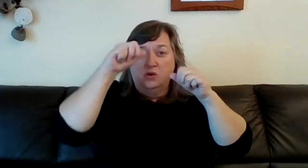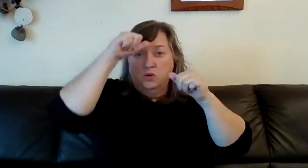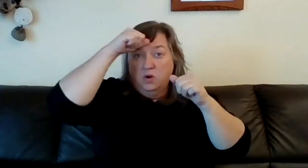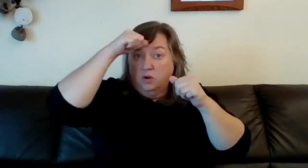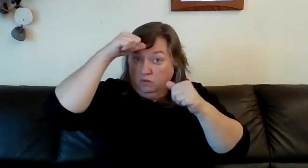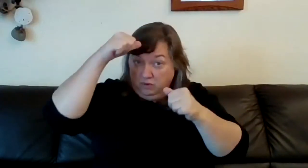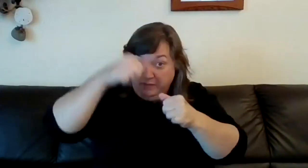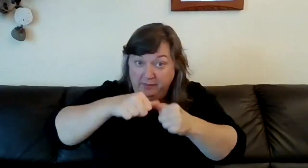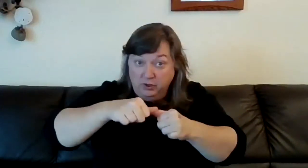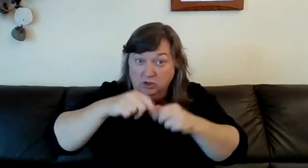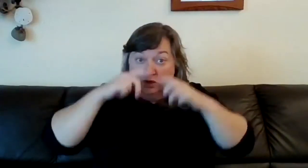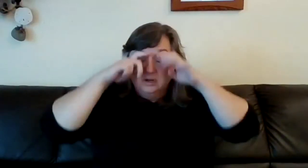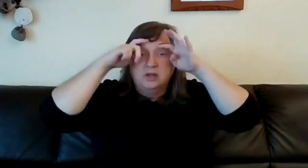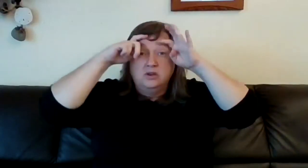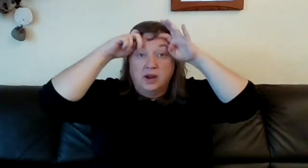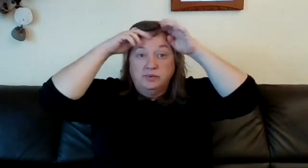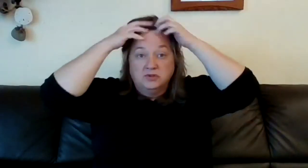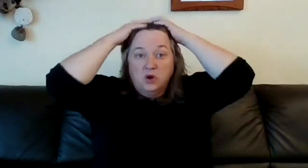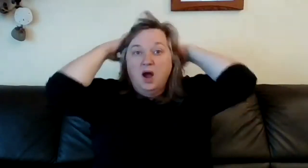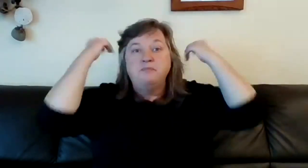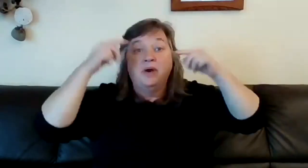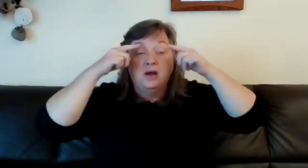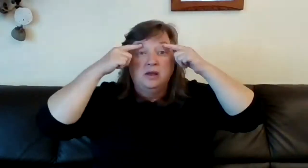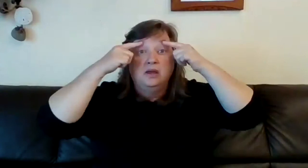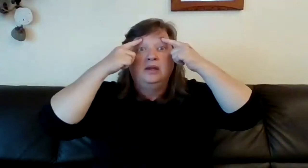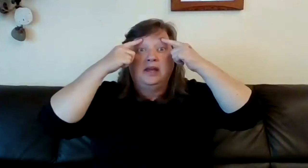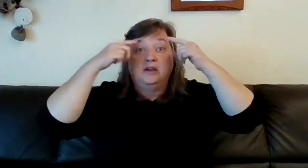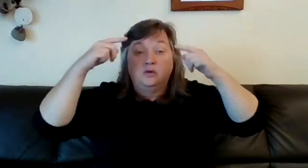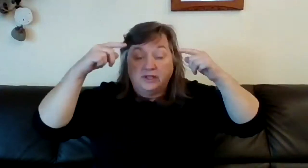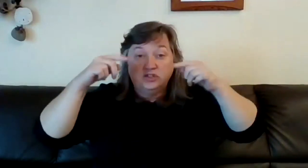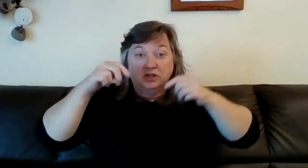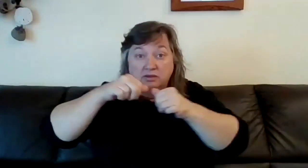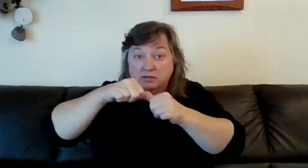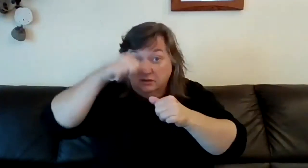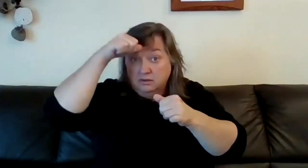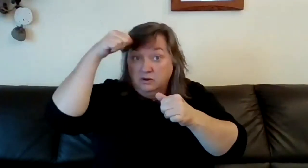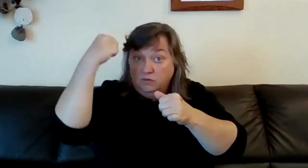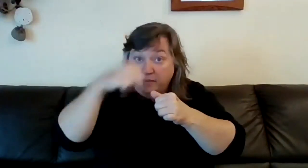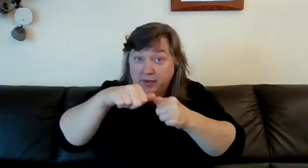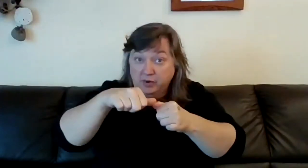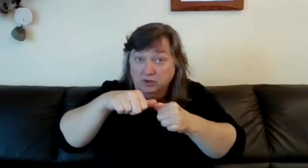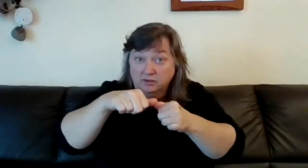So remember, your eyebrows go up in a question. Remember?